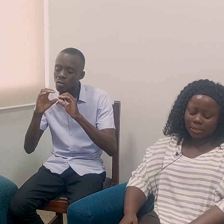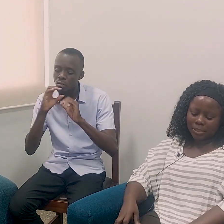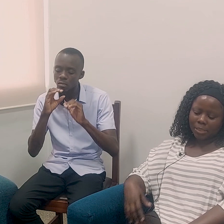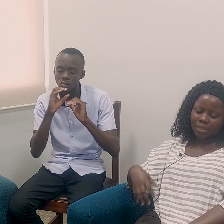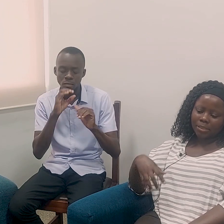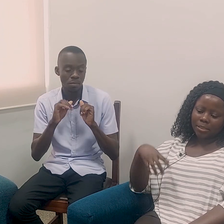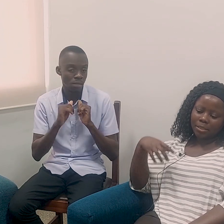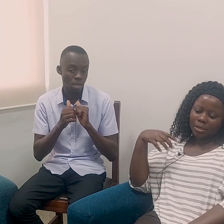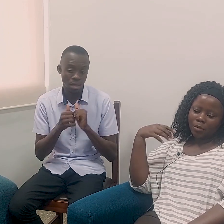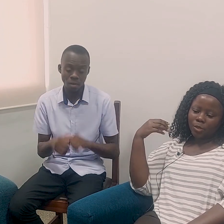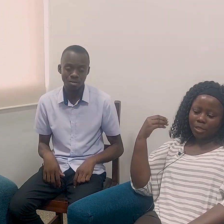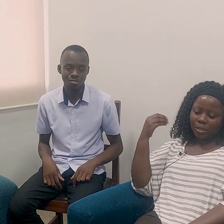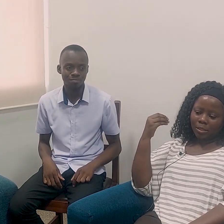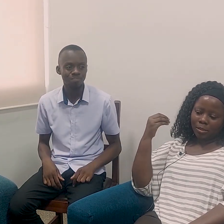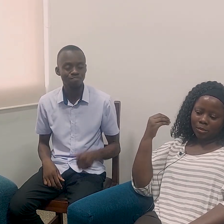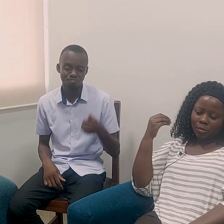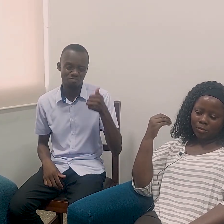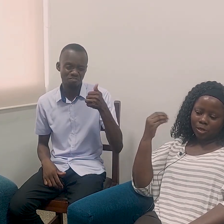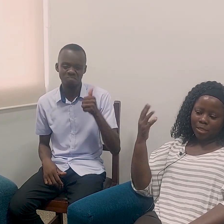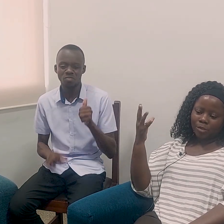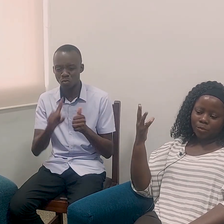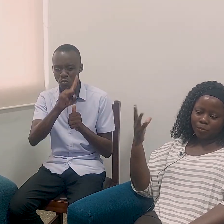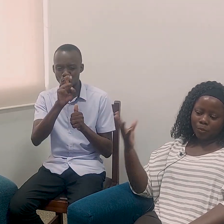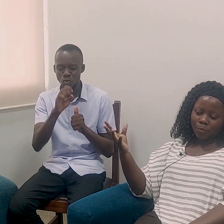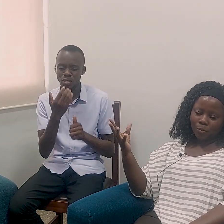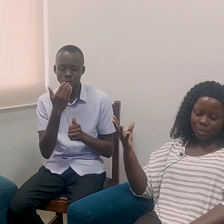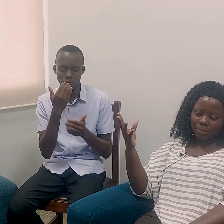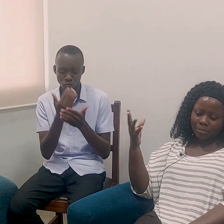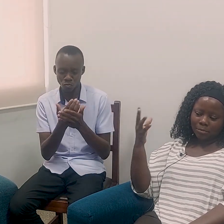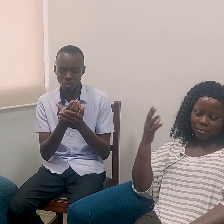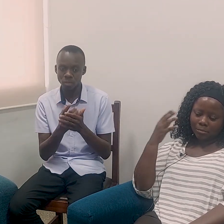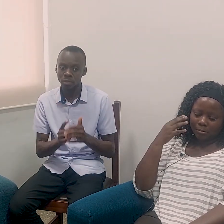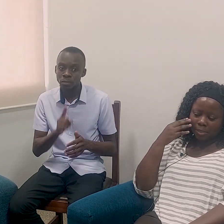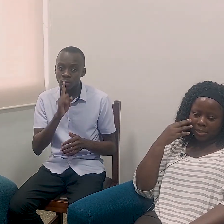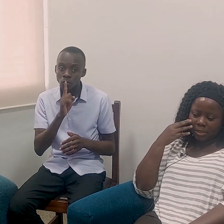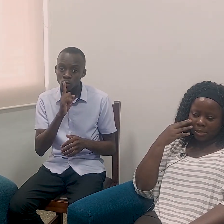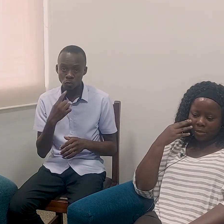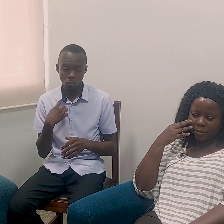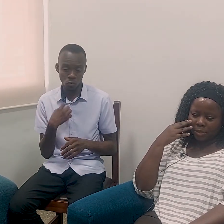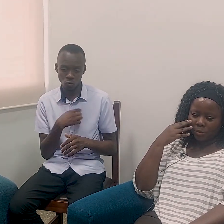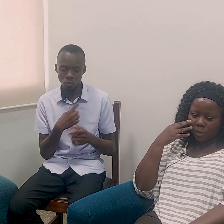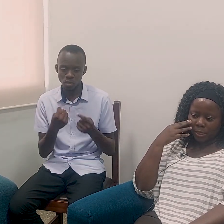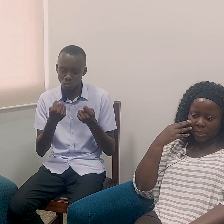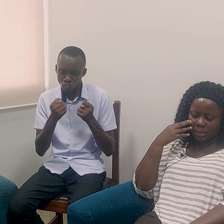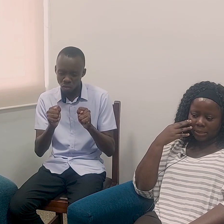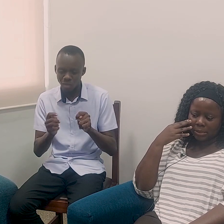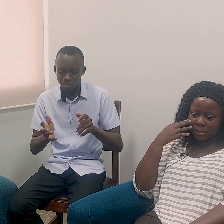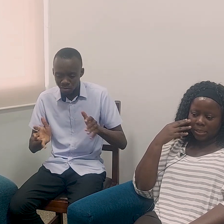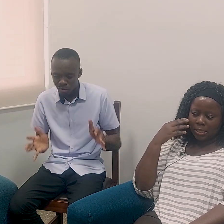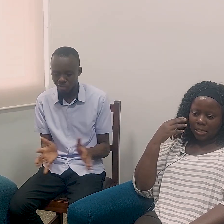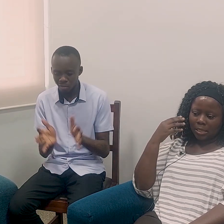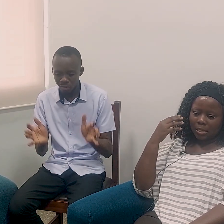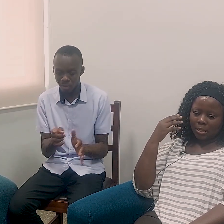as much as we try to promote mental health